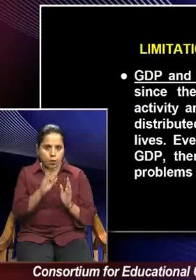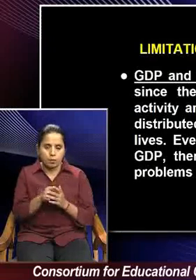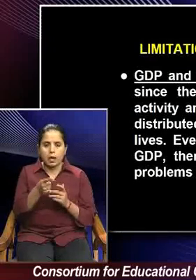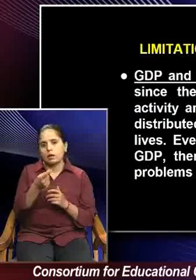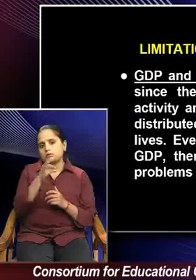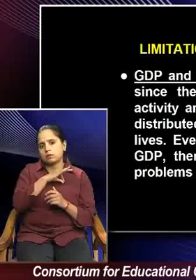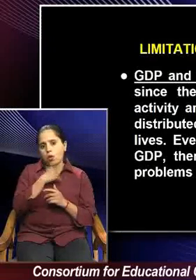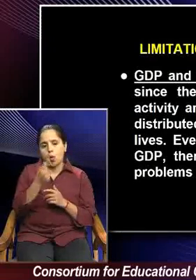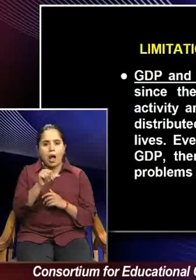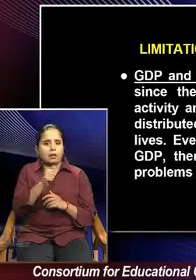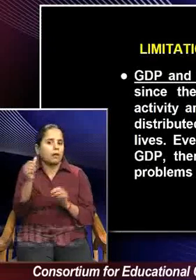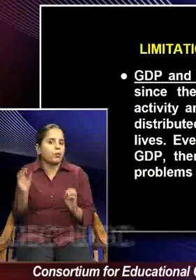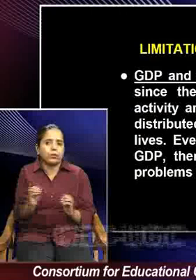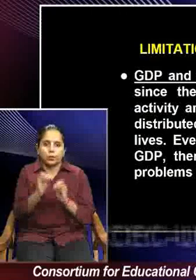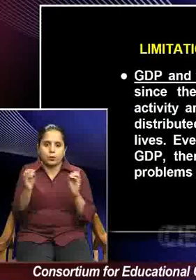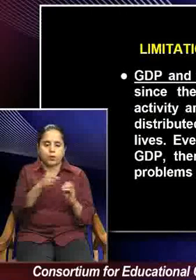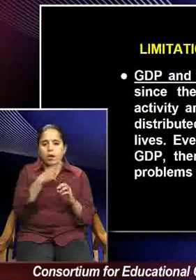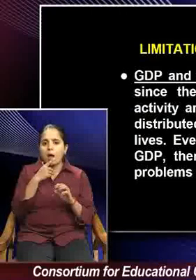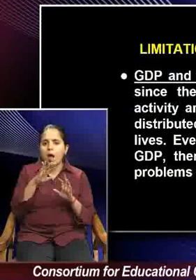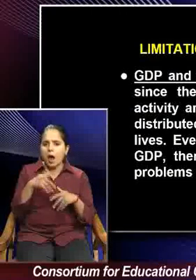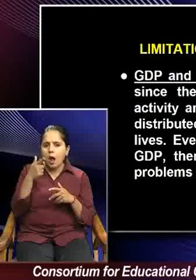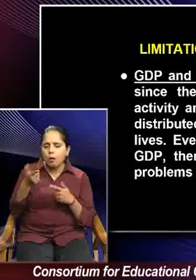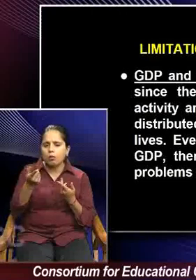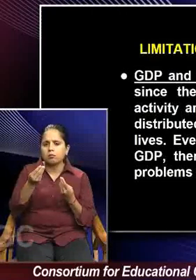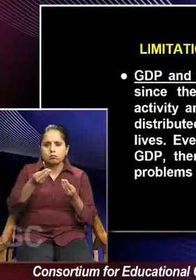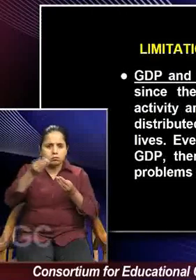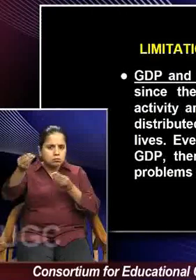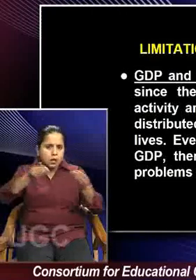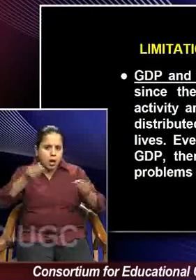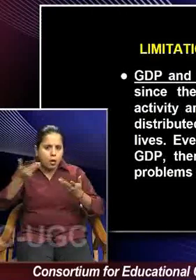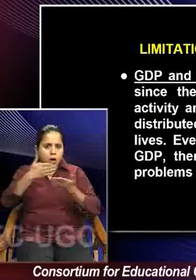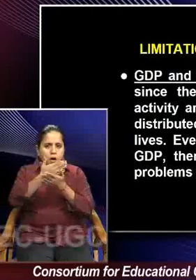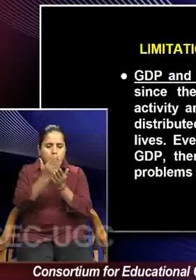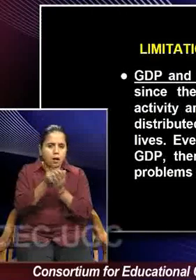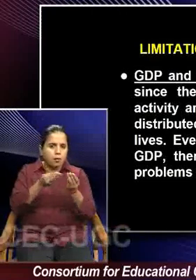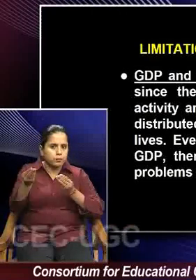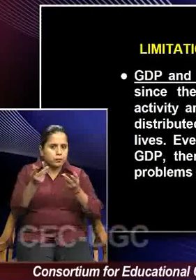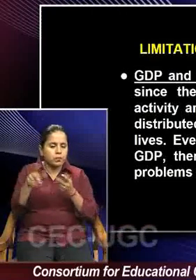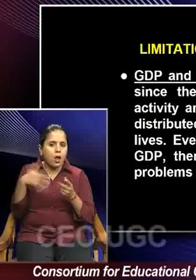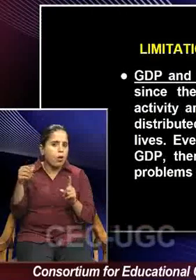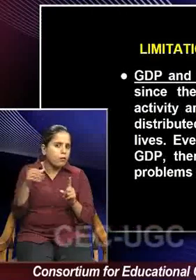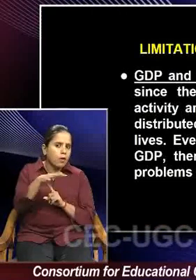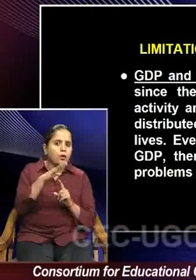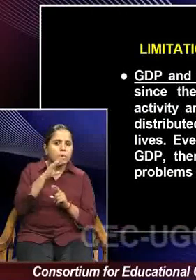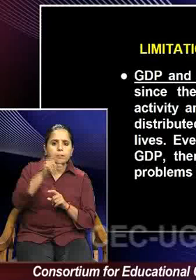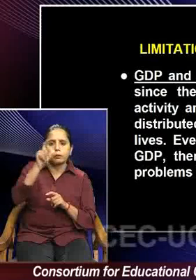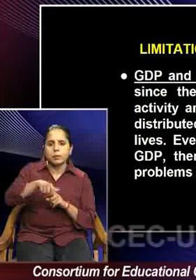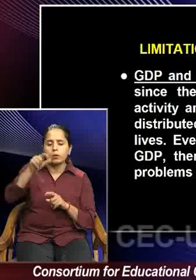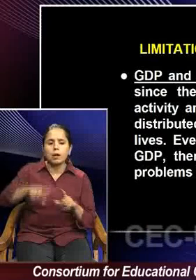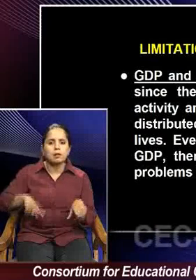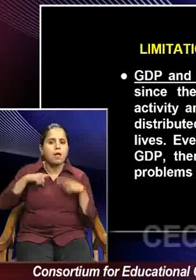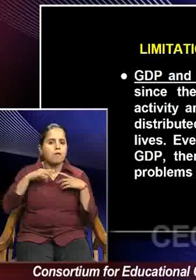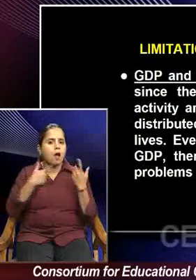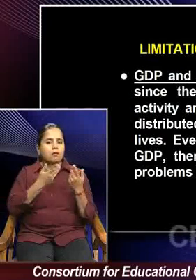income, not how it is distributed or how it affects the people's